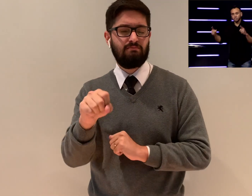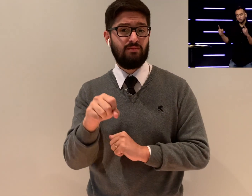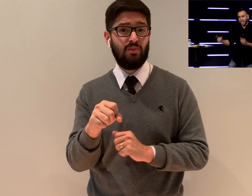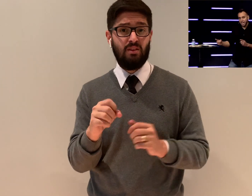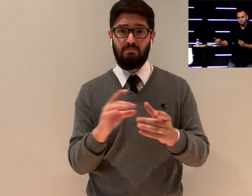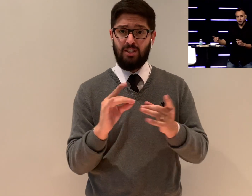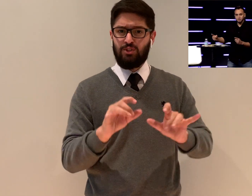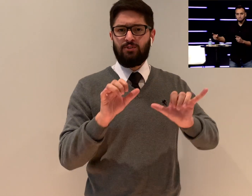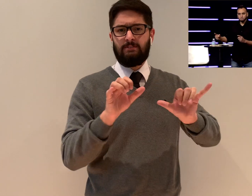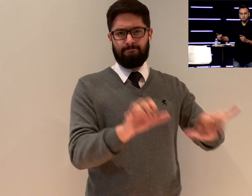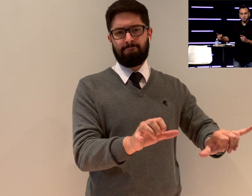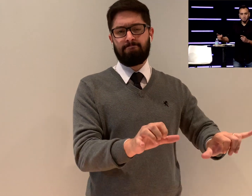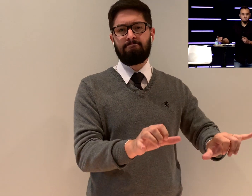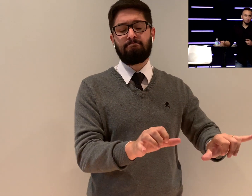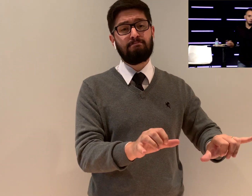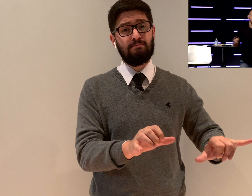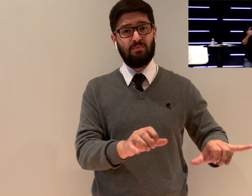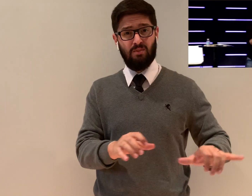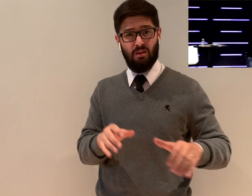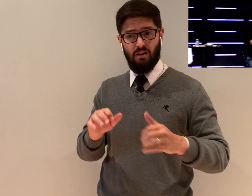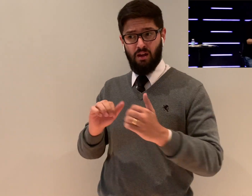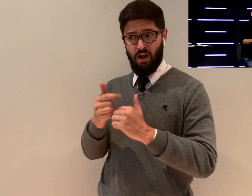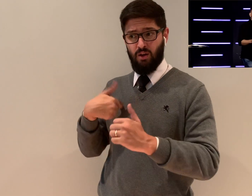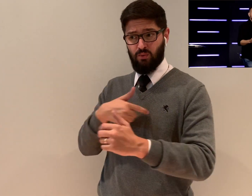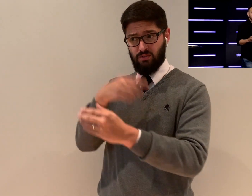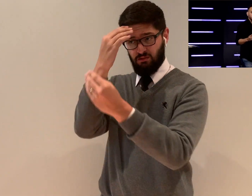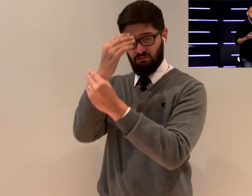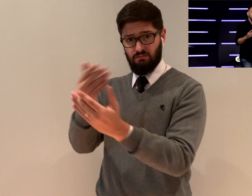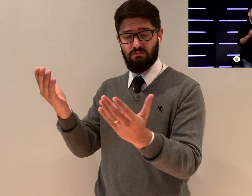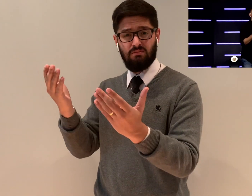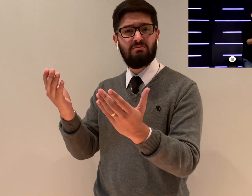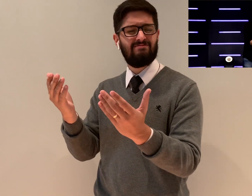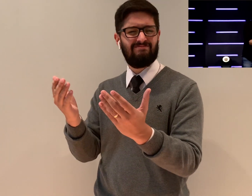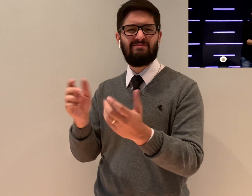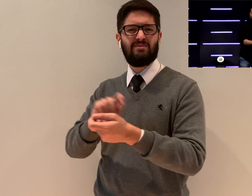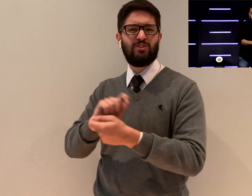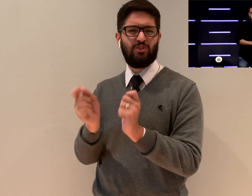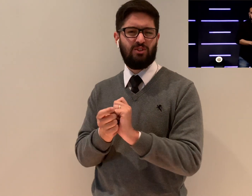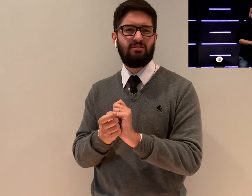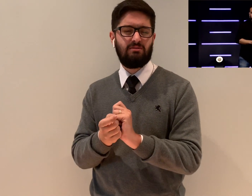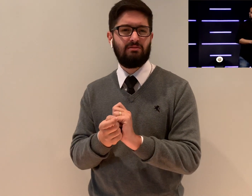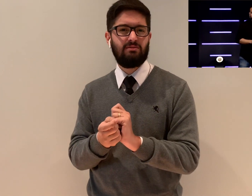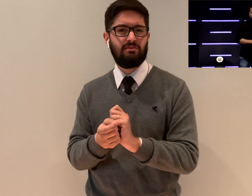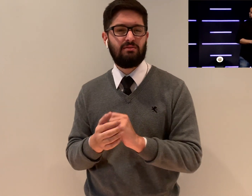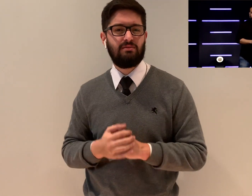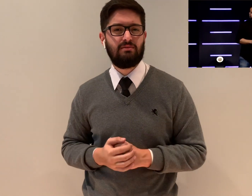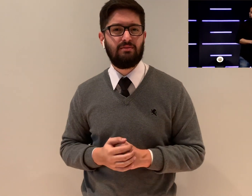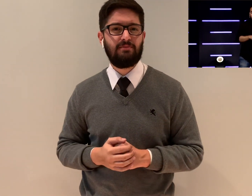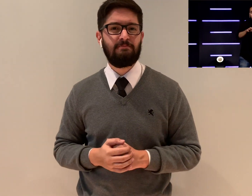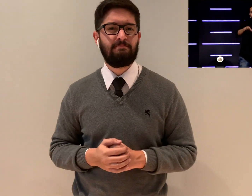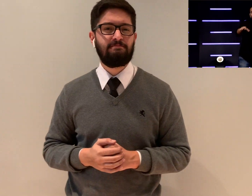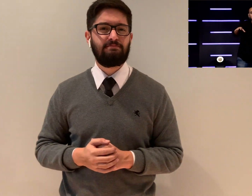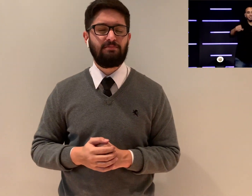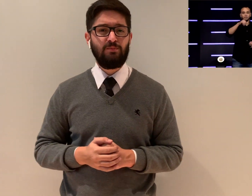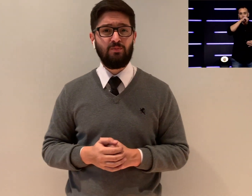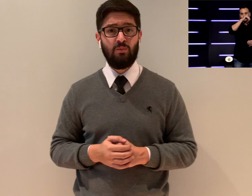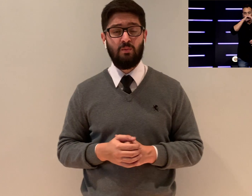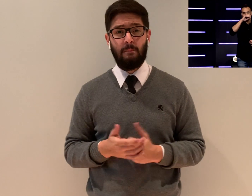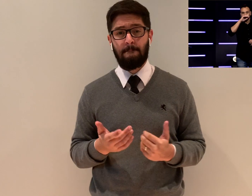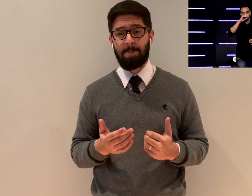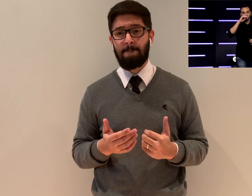message is the same, but the method changes. You know how you